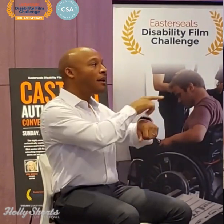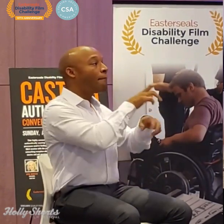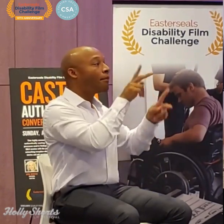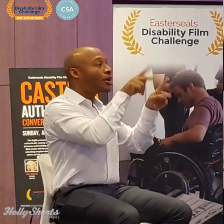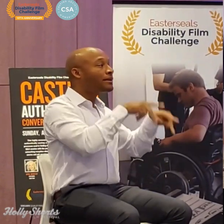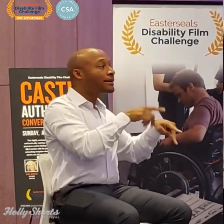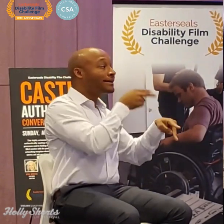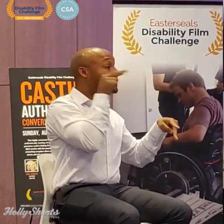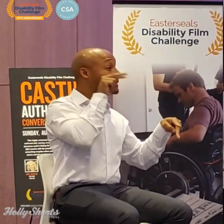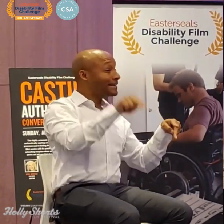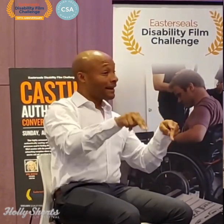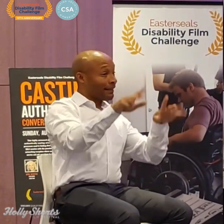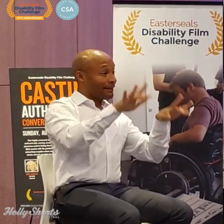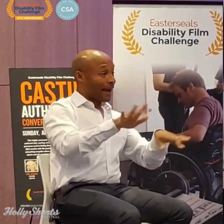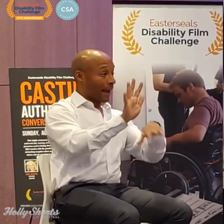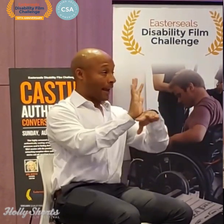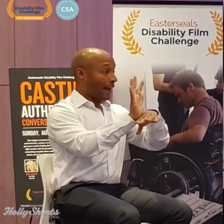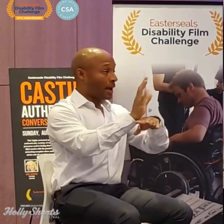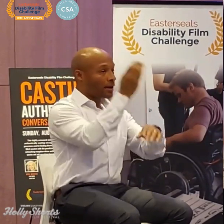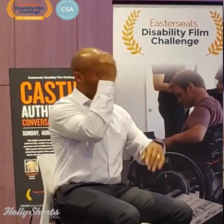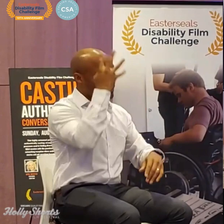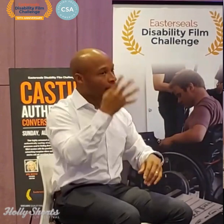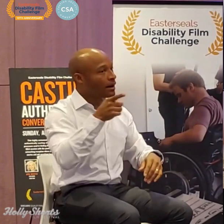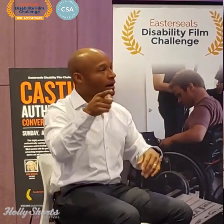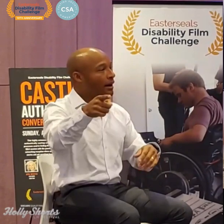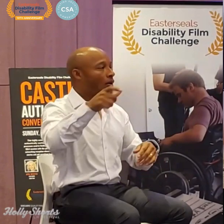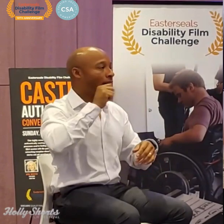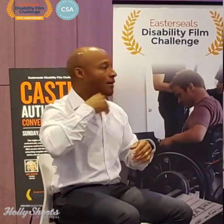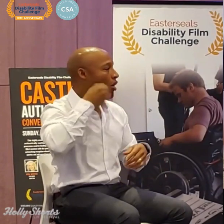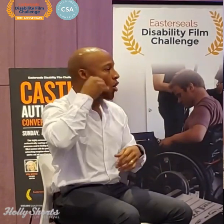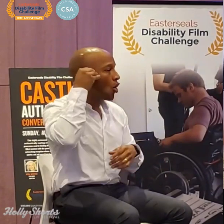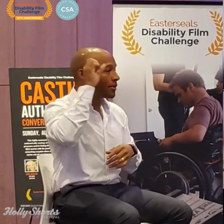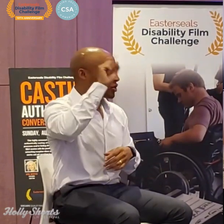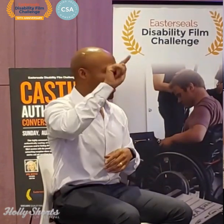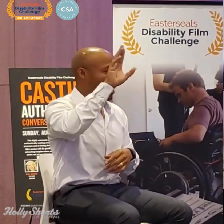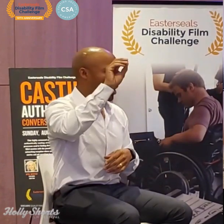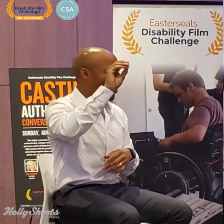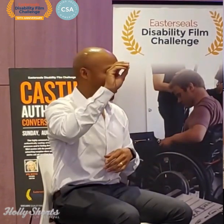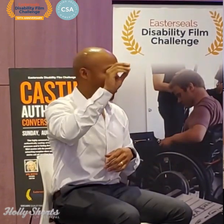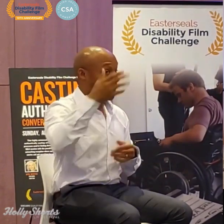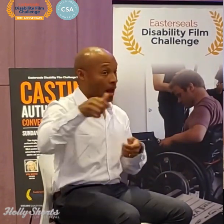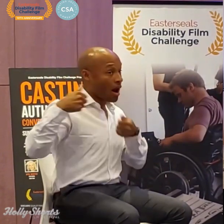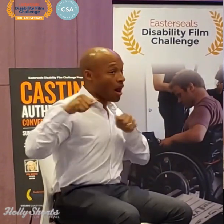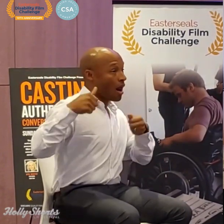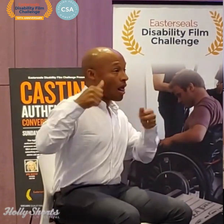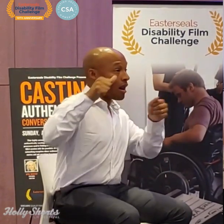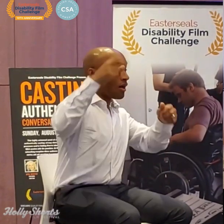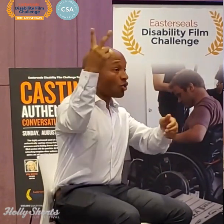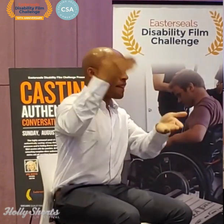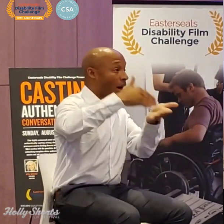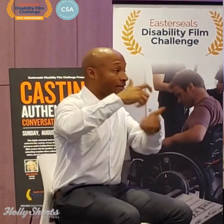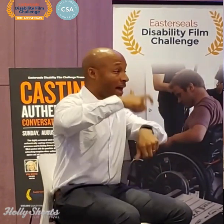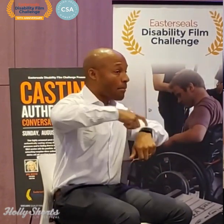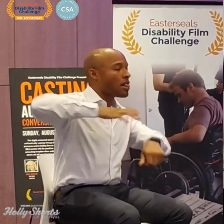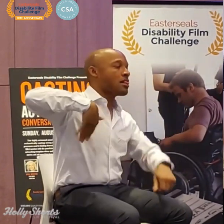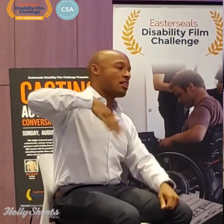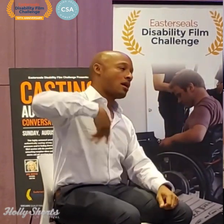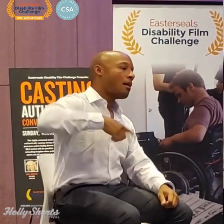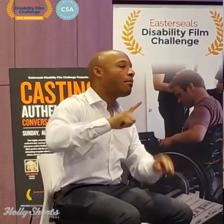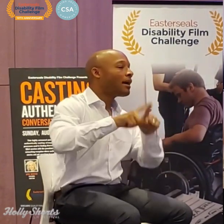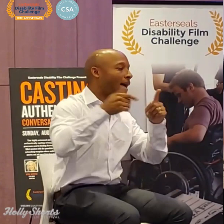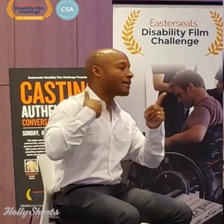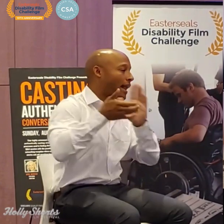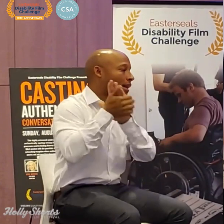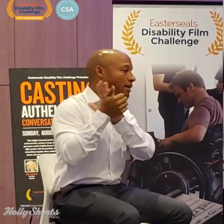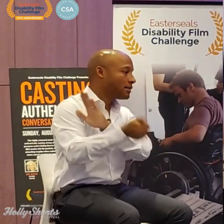not have auditioned 2,000 times yet, but there's talent there, try to separate the two things, but I think it is worth seeing what the community standards